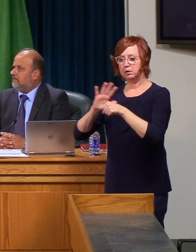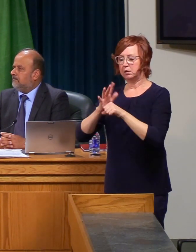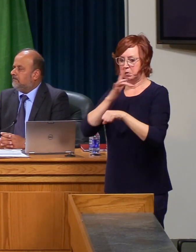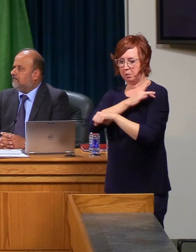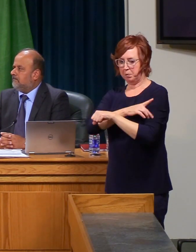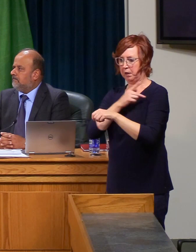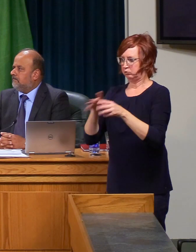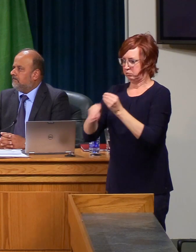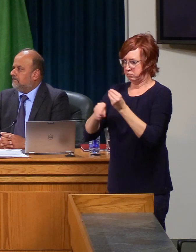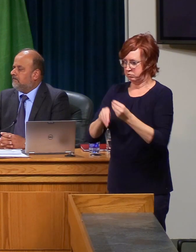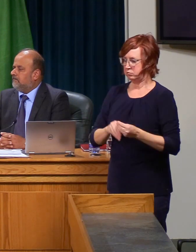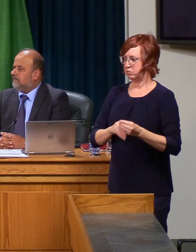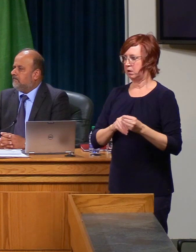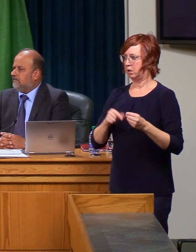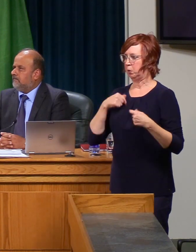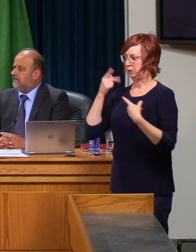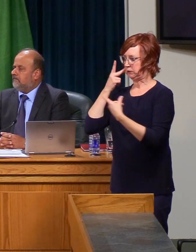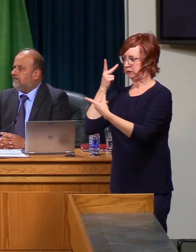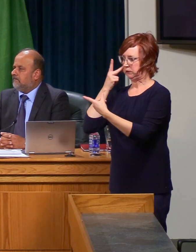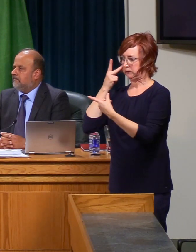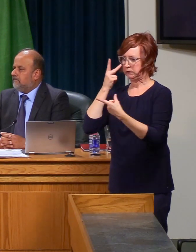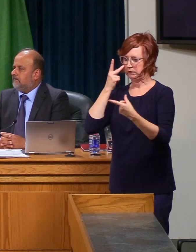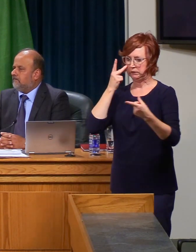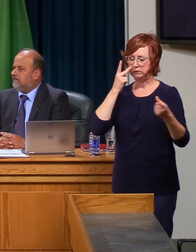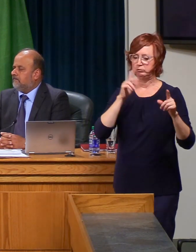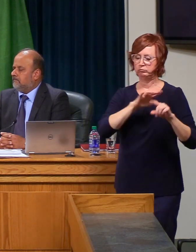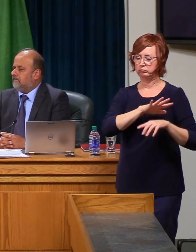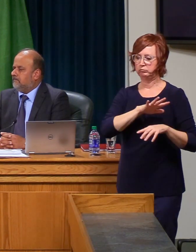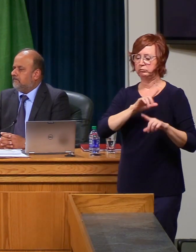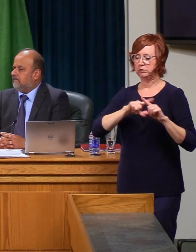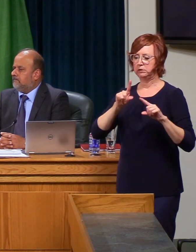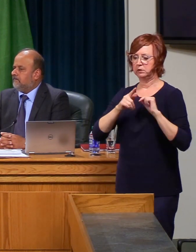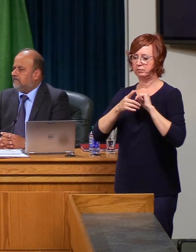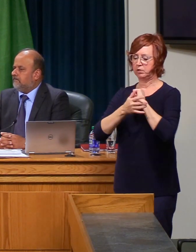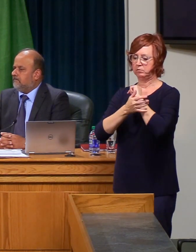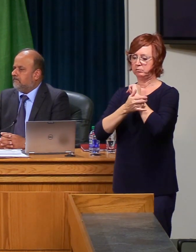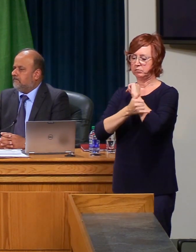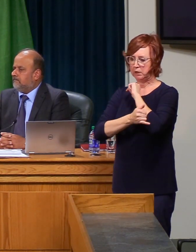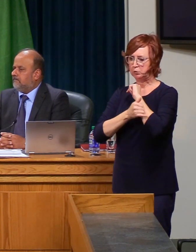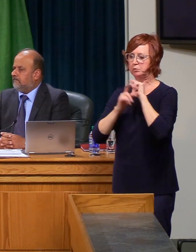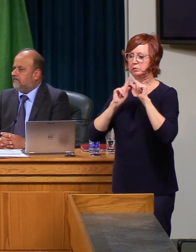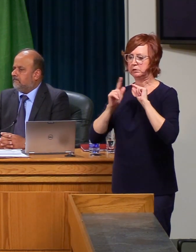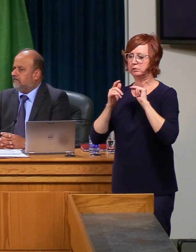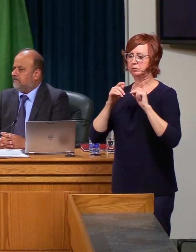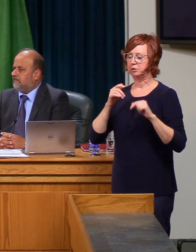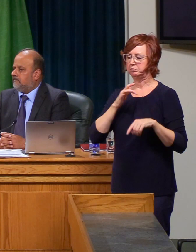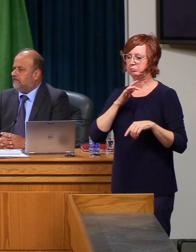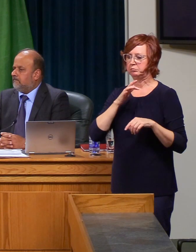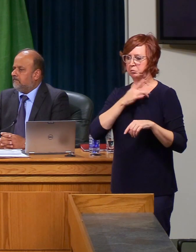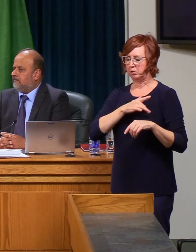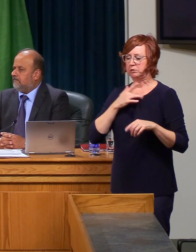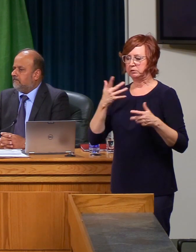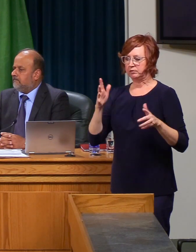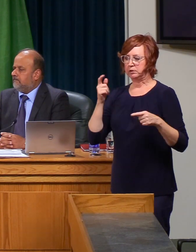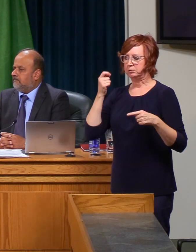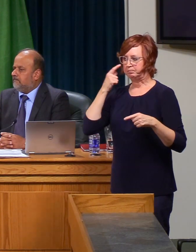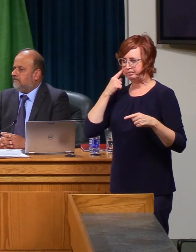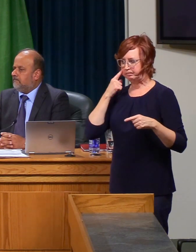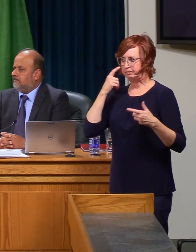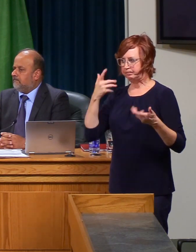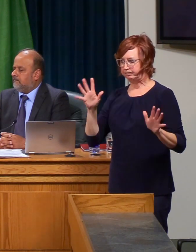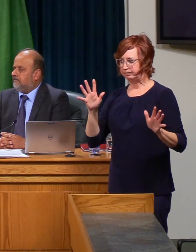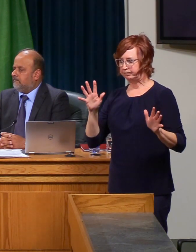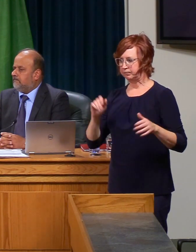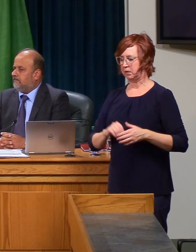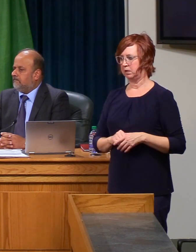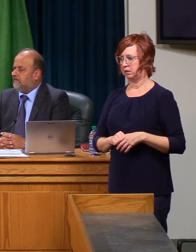in other jurisdictions that we have seen that are, this has occurred in the weeks ahead of us. So we are doing everything that we can to